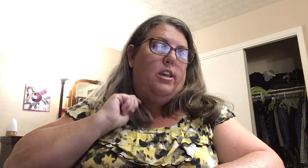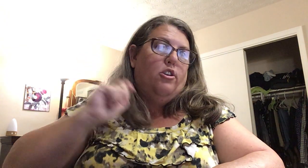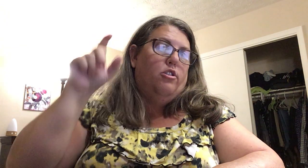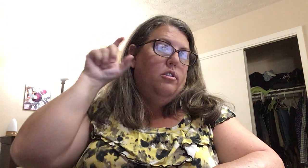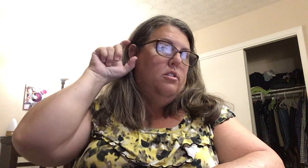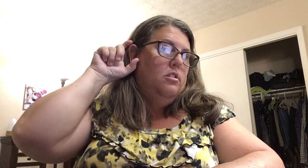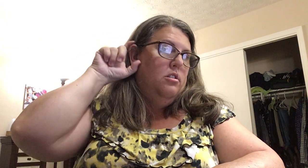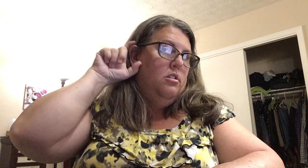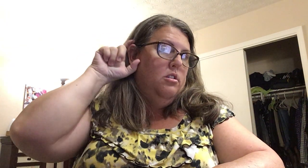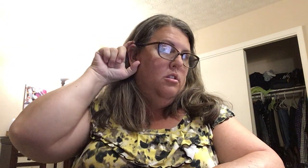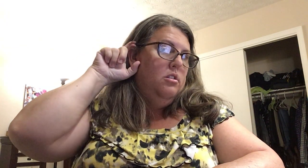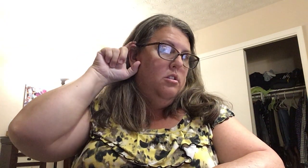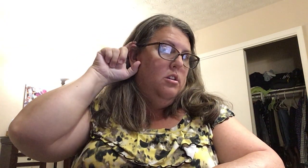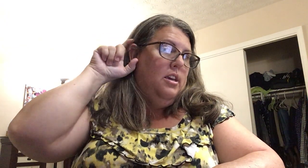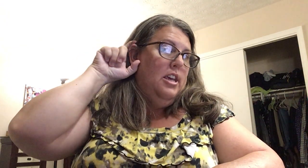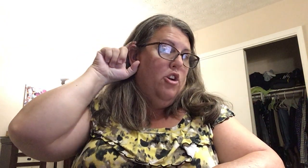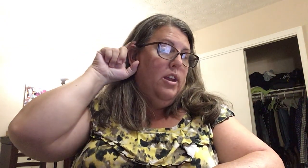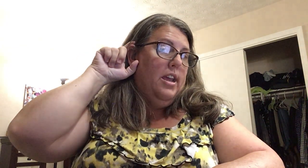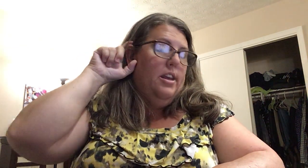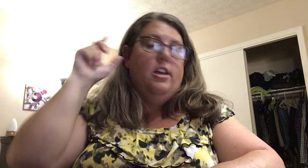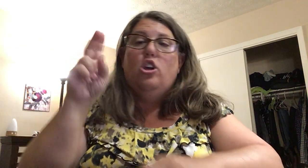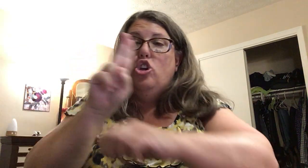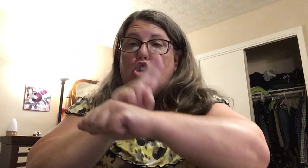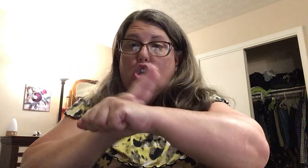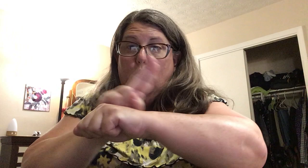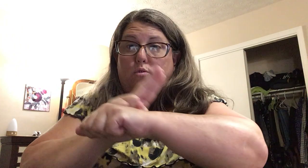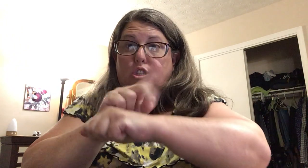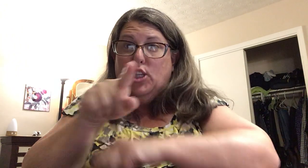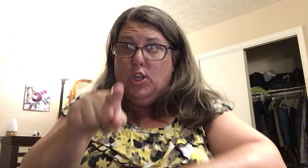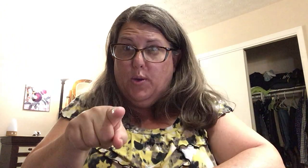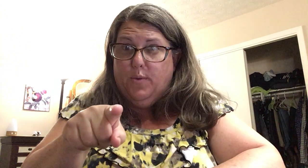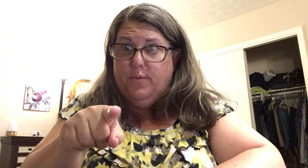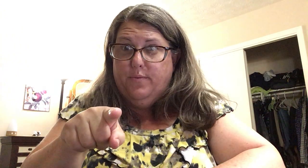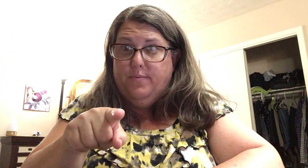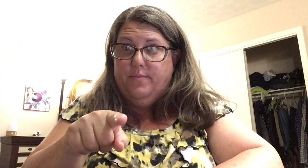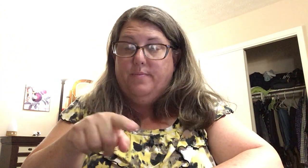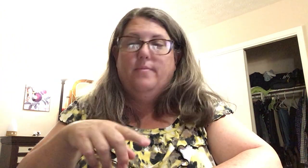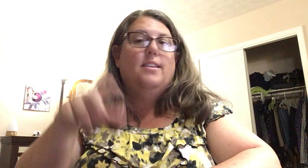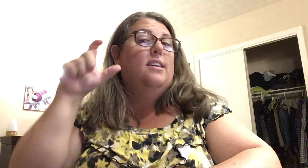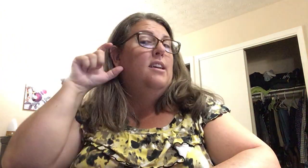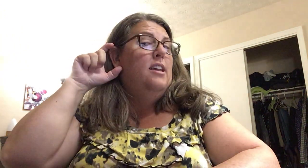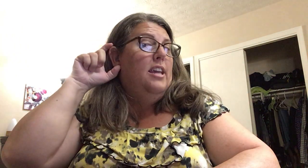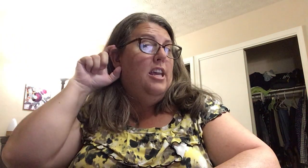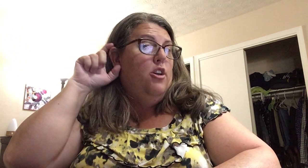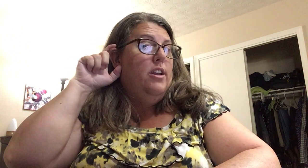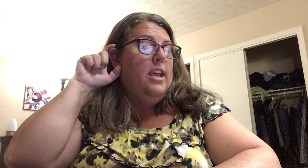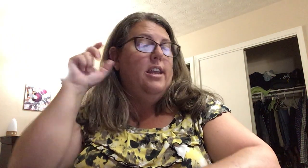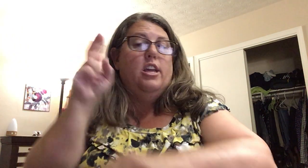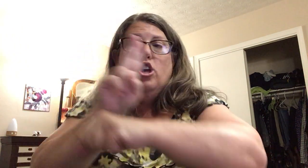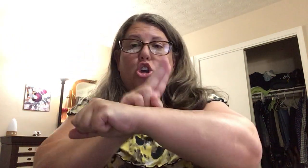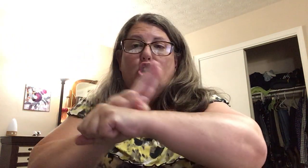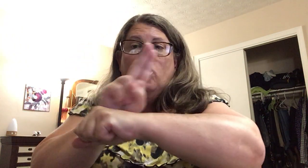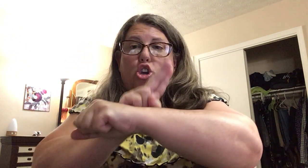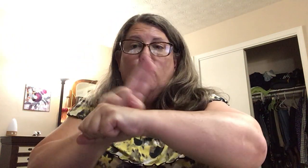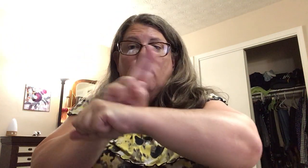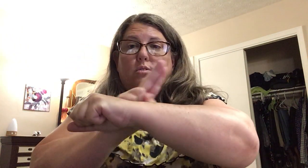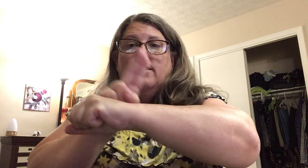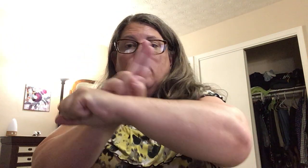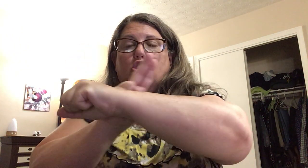ear. Hearing aid, use, you. Hearing aid, use. You're going to